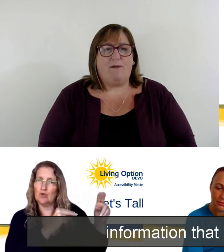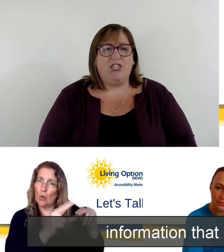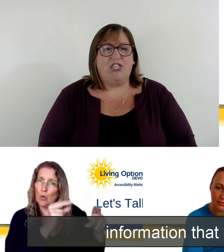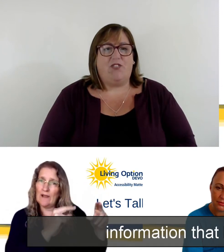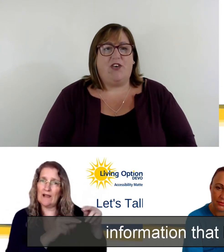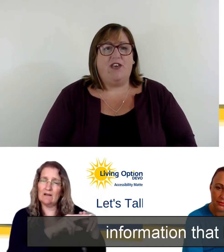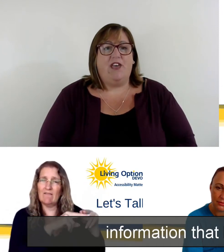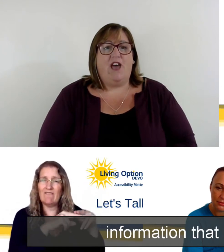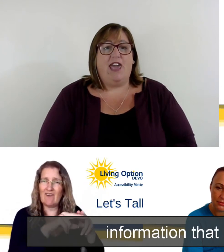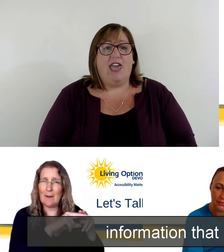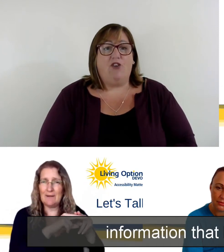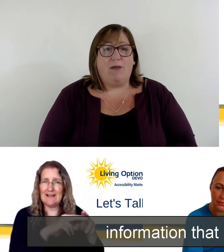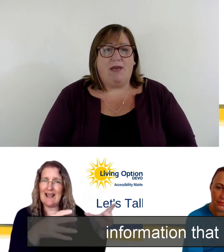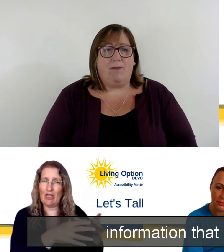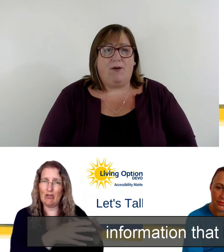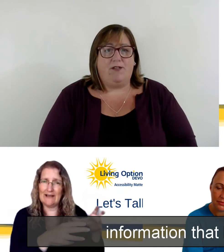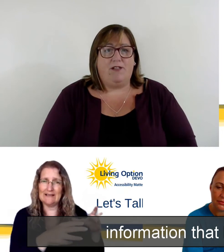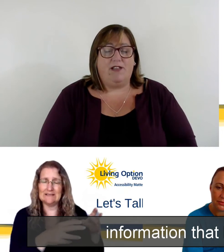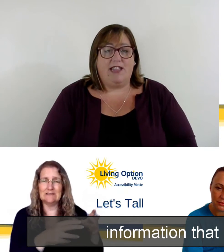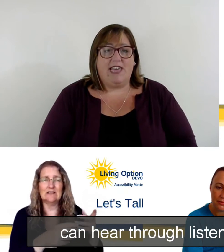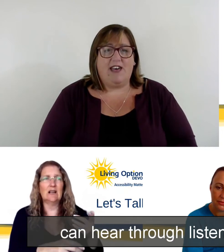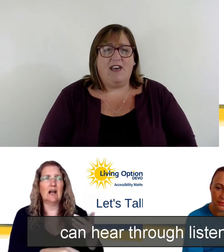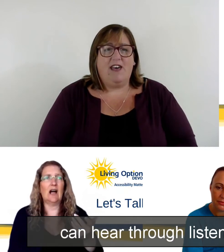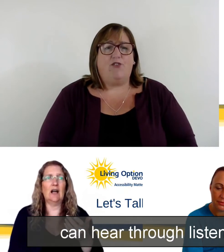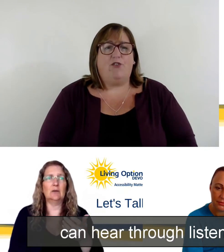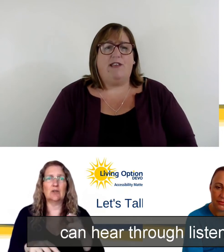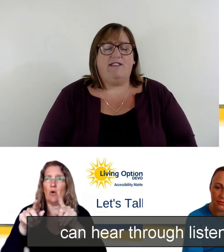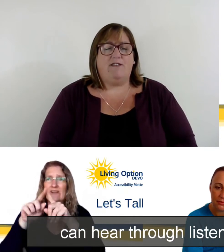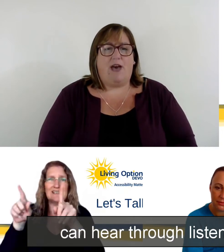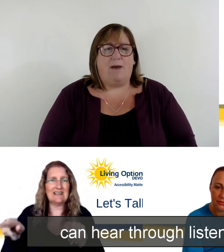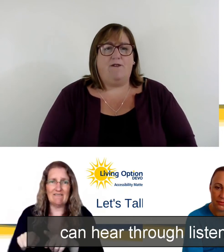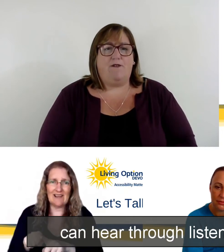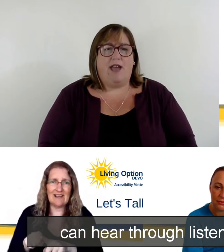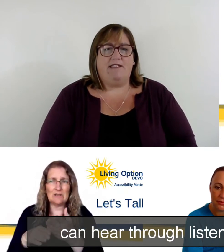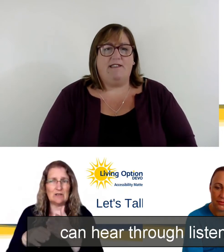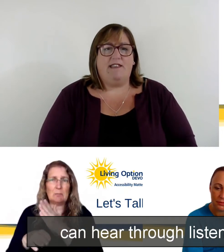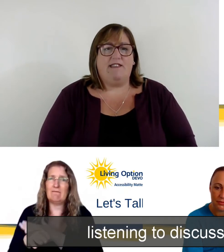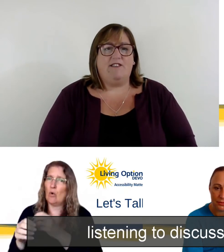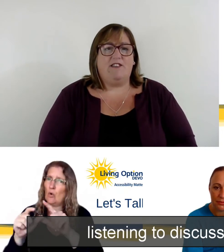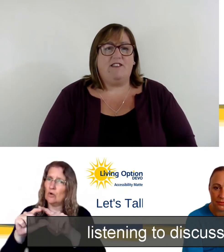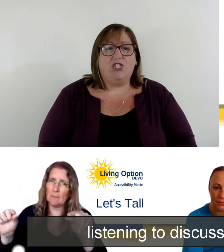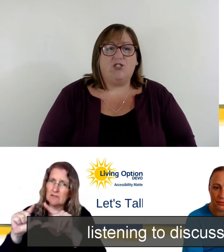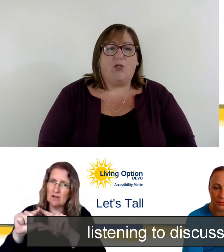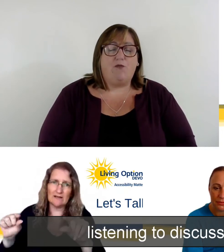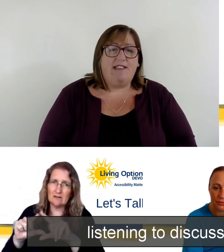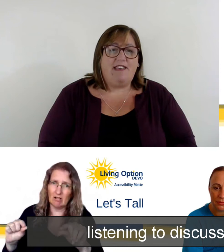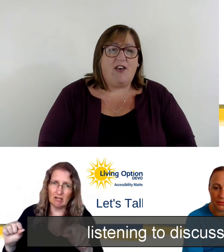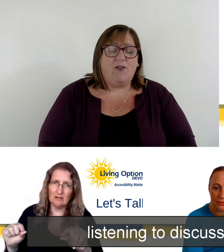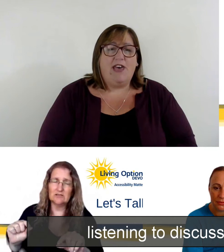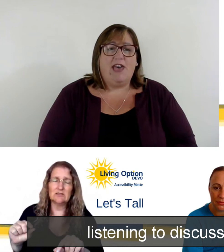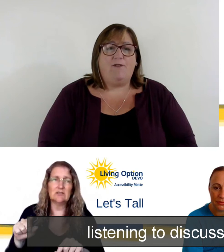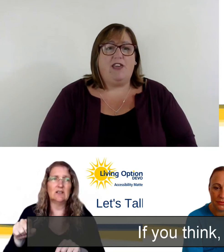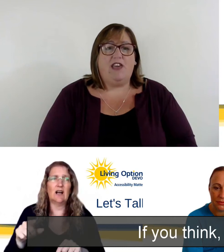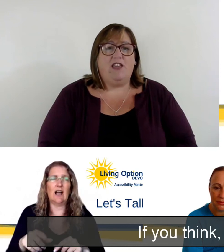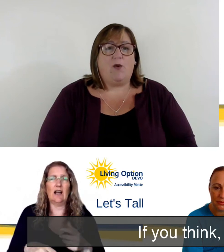access information that hearing people can hear through listening to family, friends, listening to discussions on the